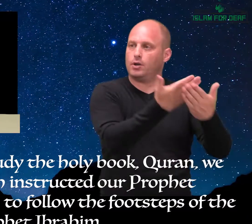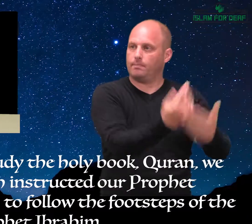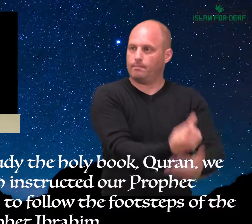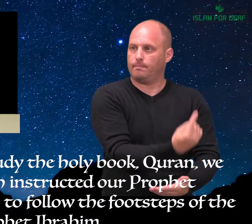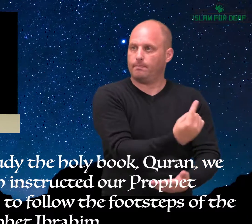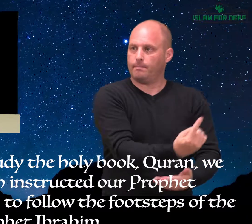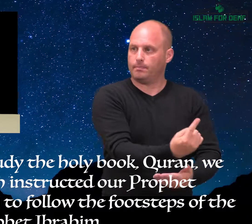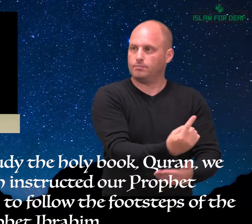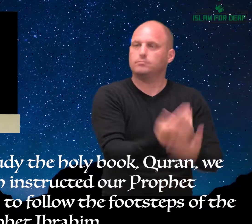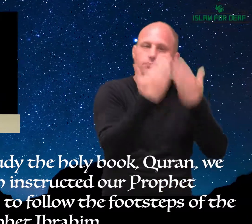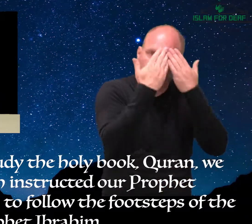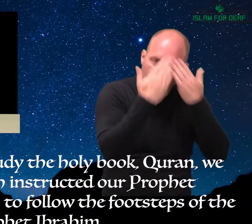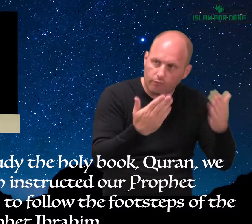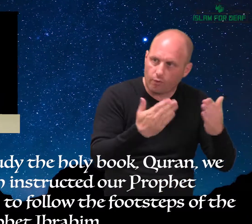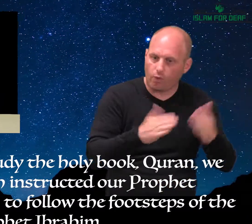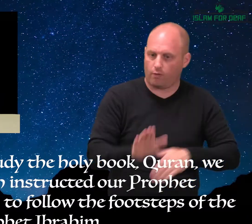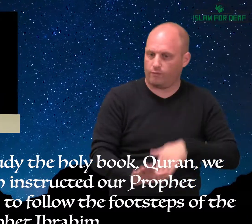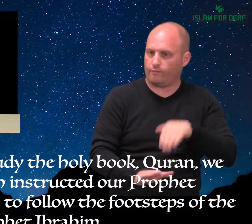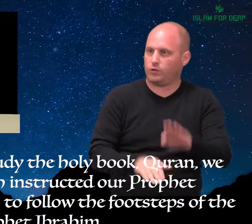of the Prophet Ibrahim.